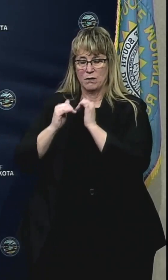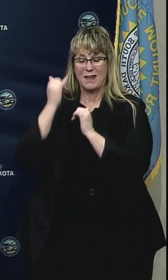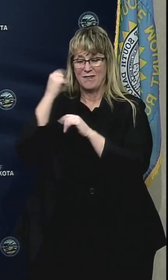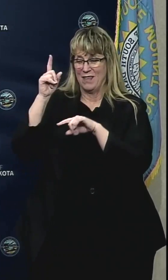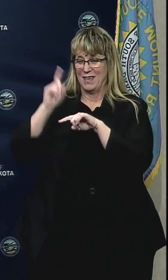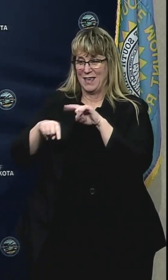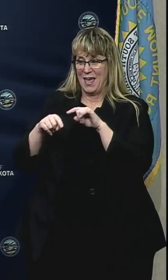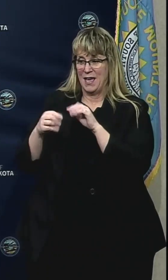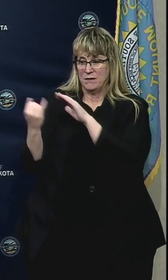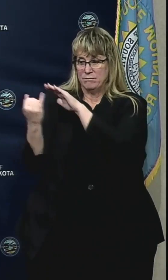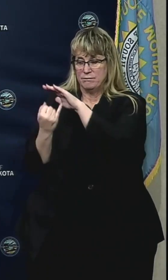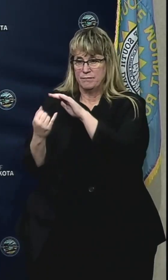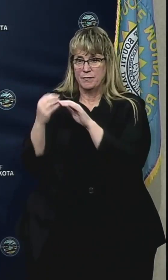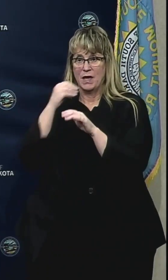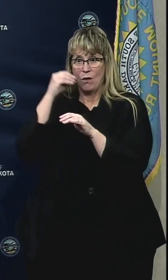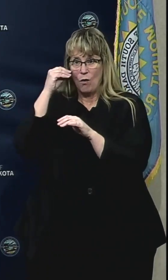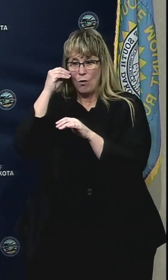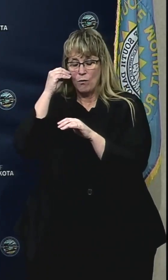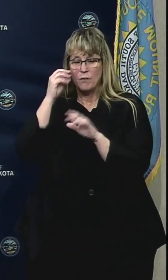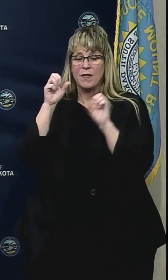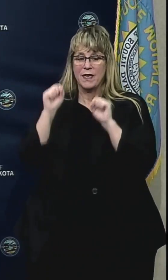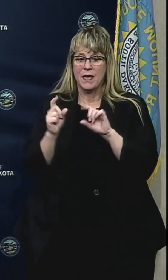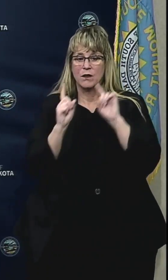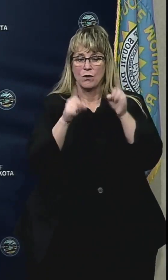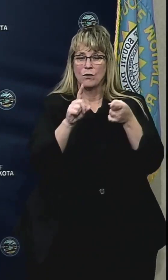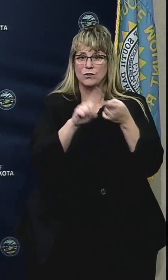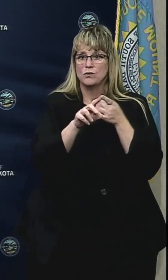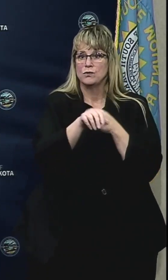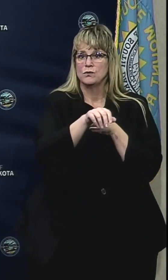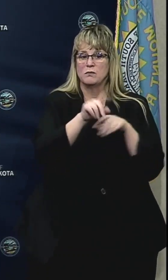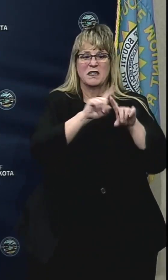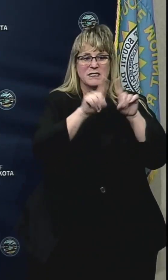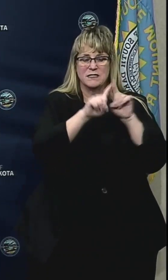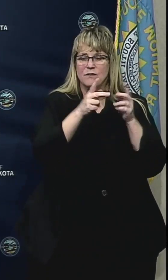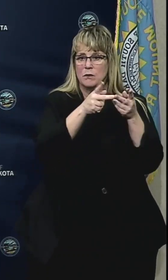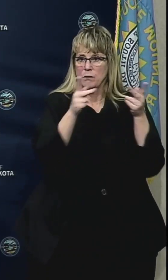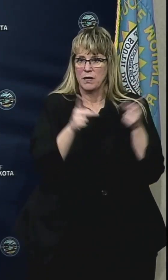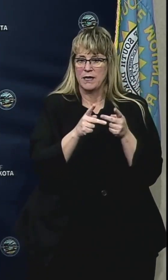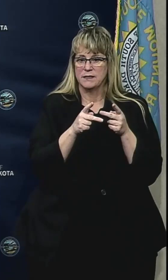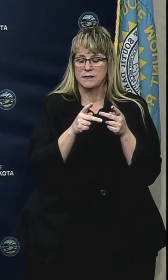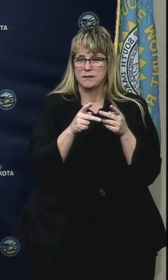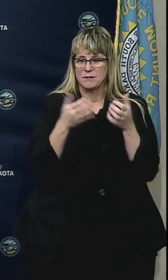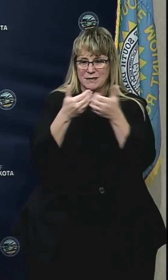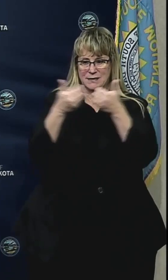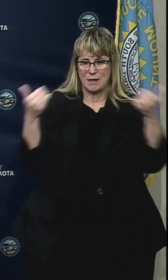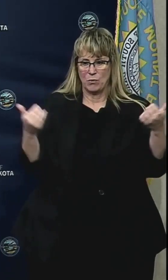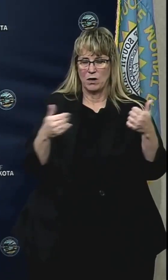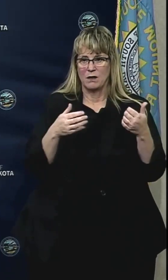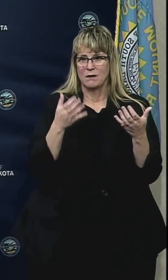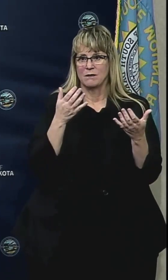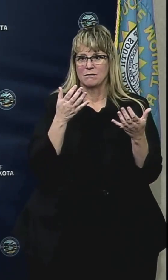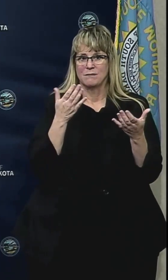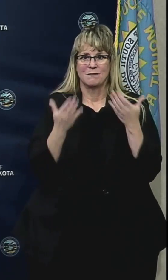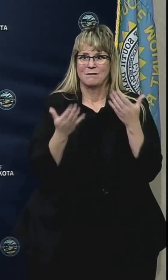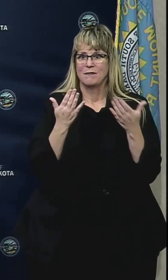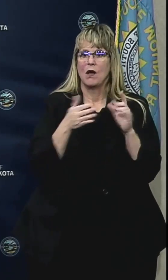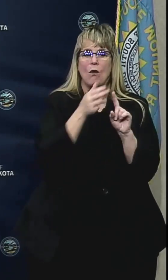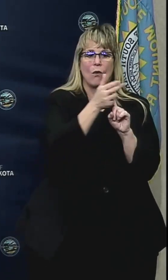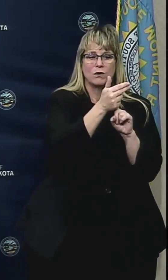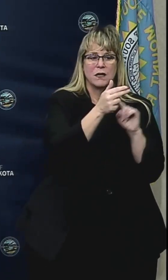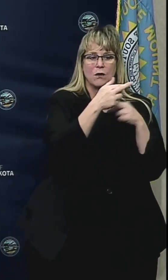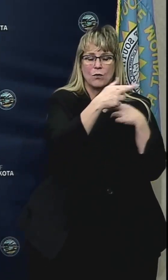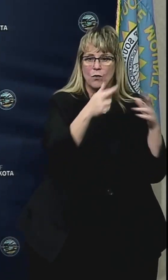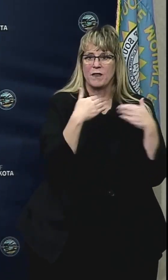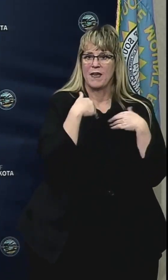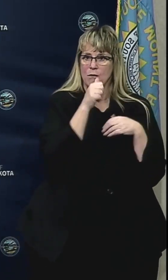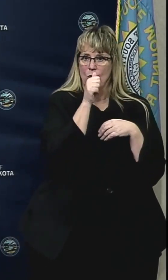can't isolate there or they choose to isolate somewhere else, that we make other arrangements to put them in a hotel room somewhere where they